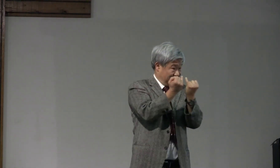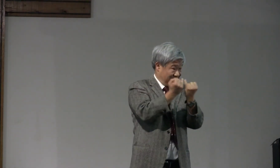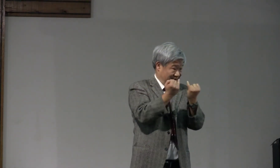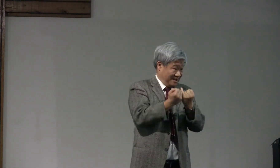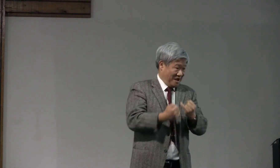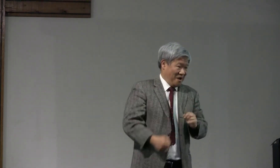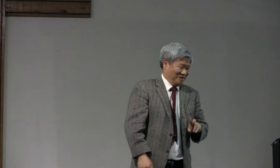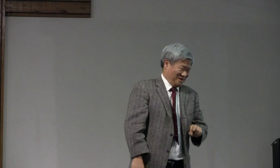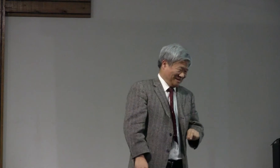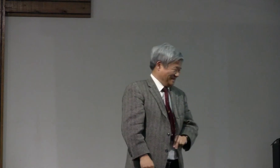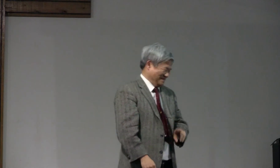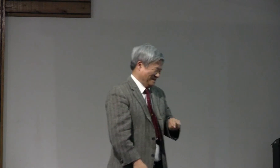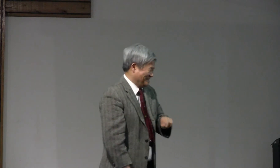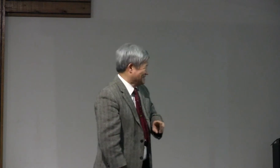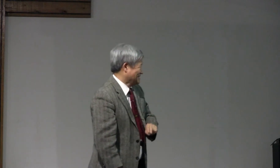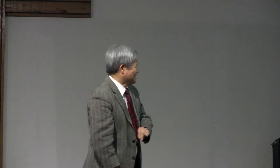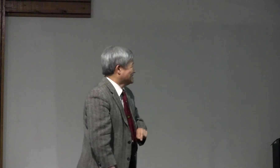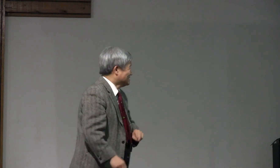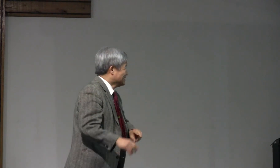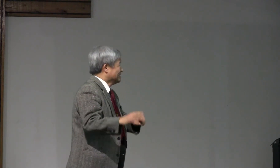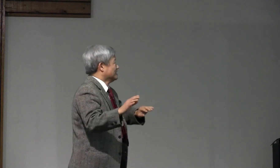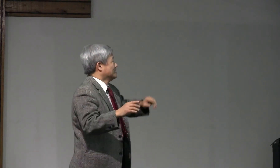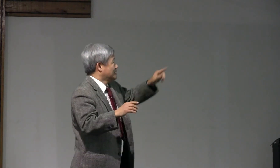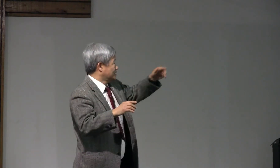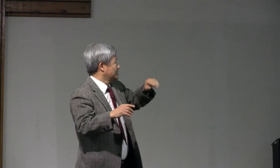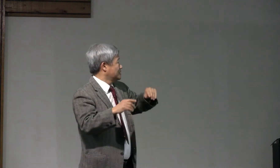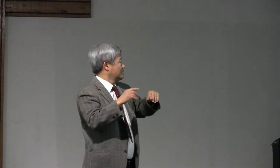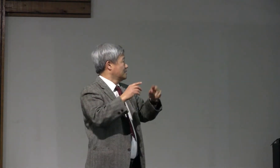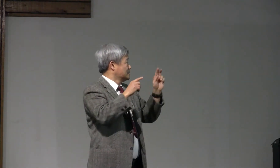It's like talking to myself. No.